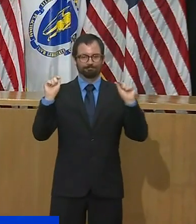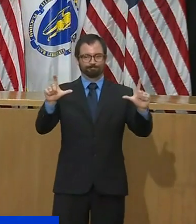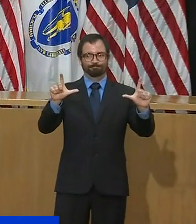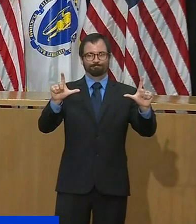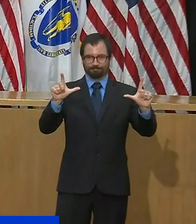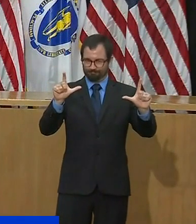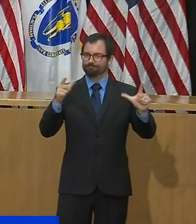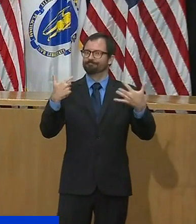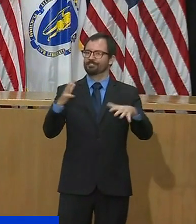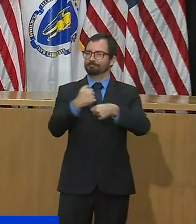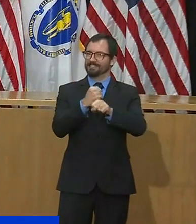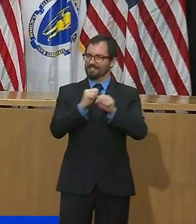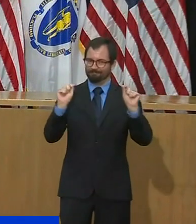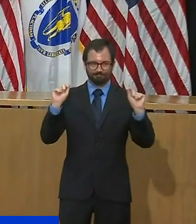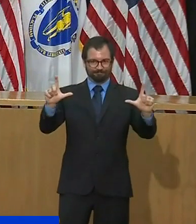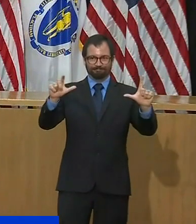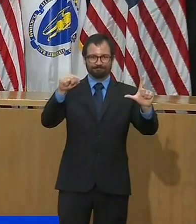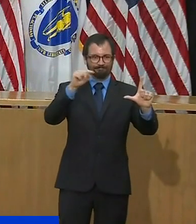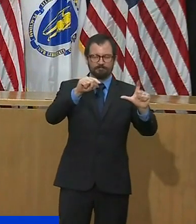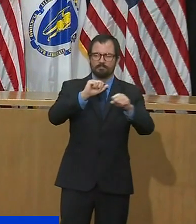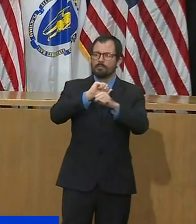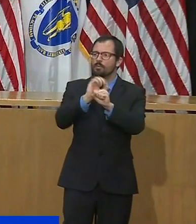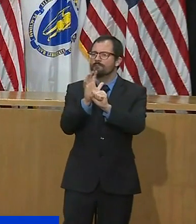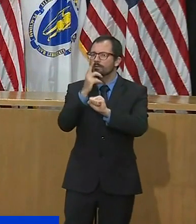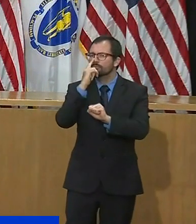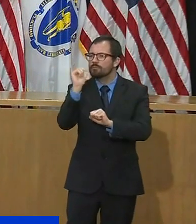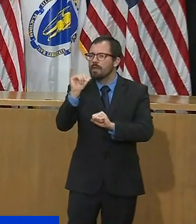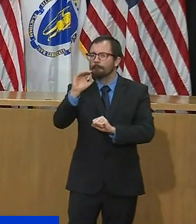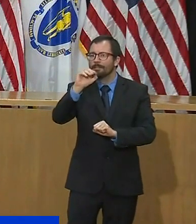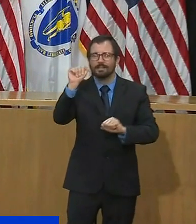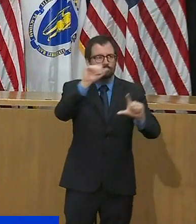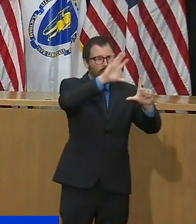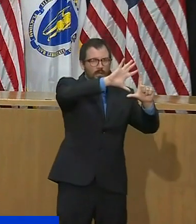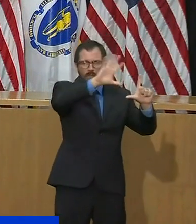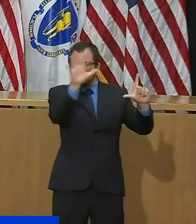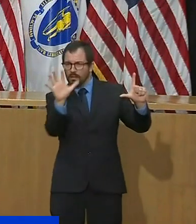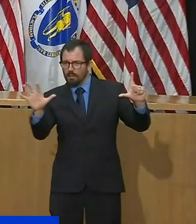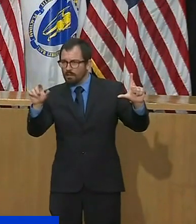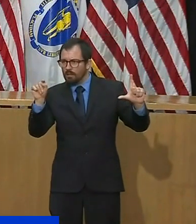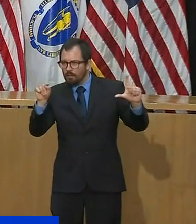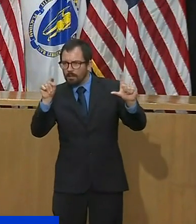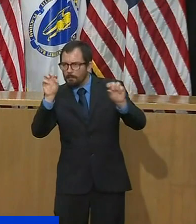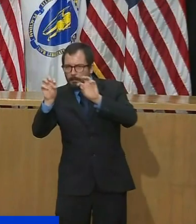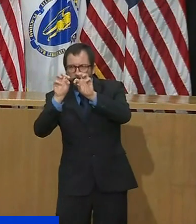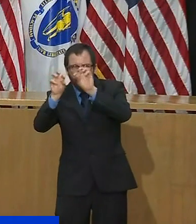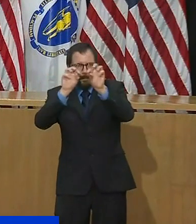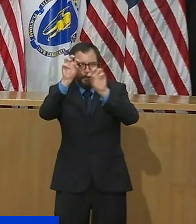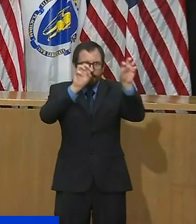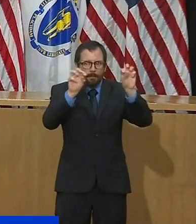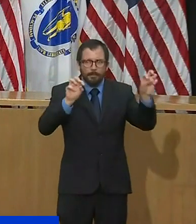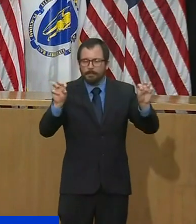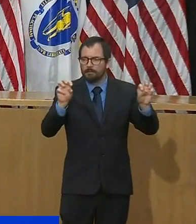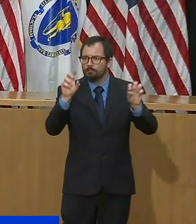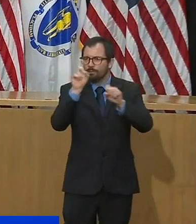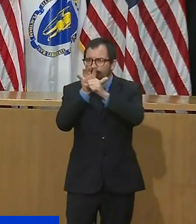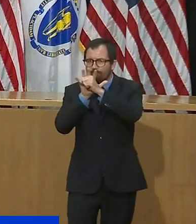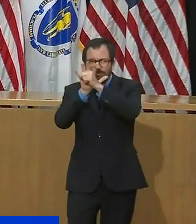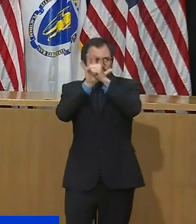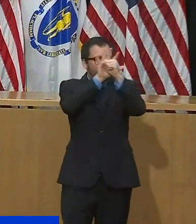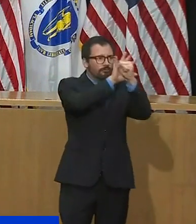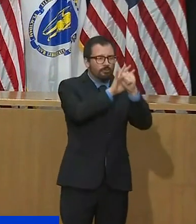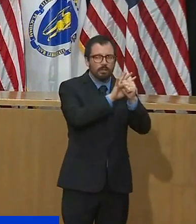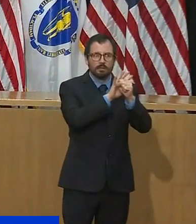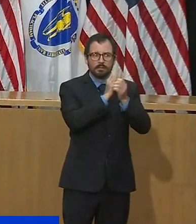the decision-making process, he hopes that they will use that data. Users can click on any area, and the latest data